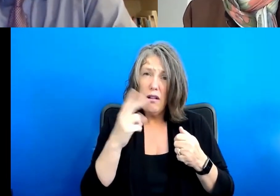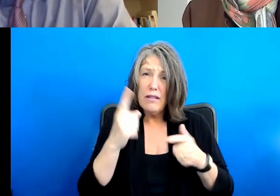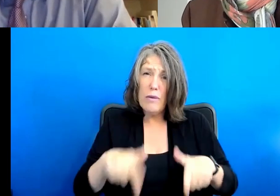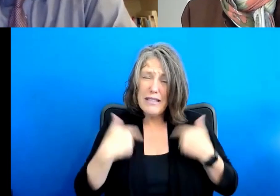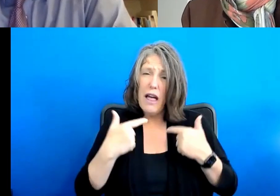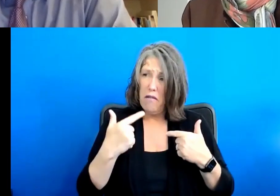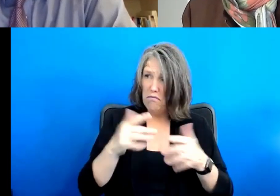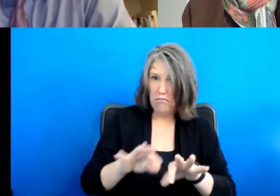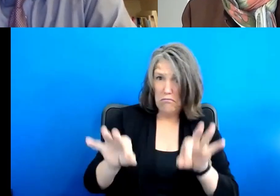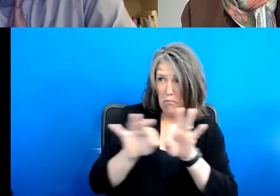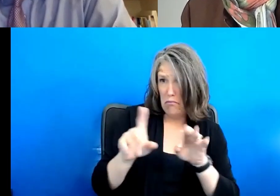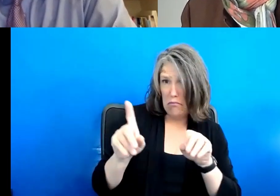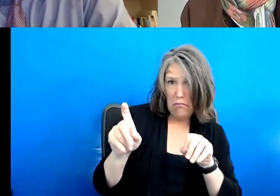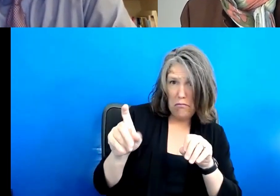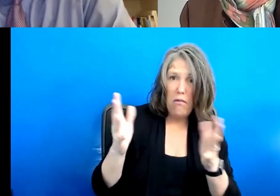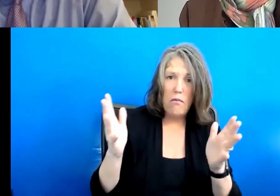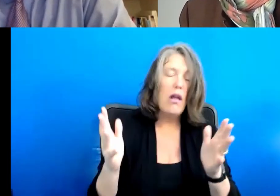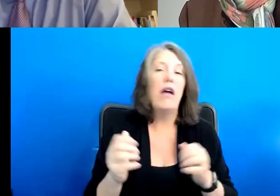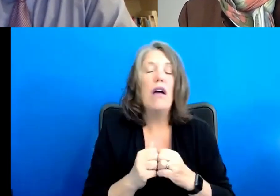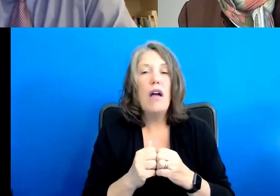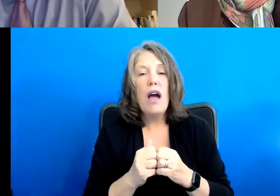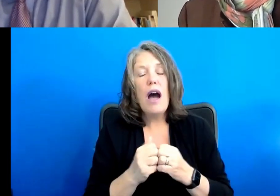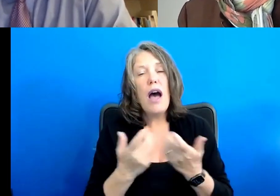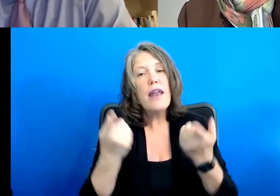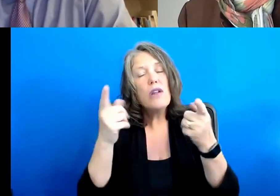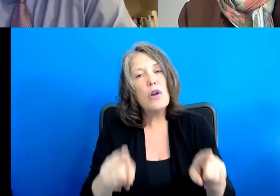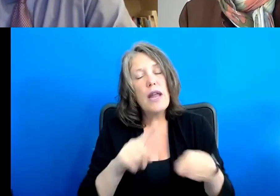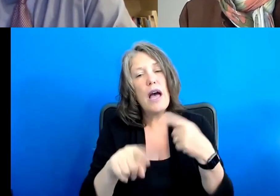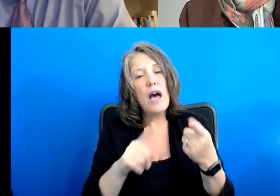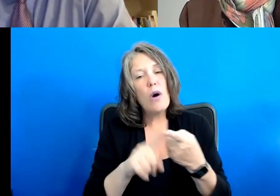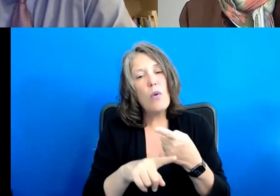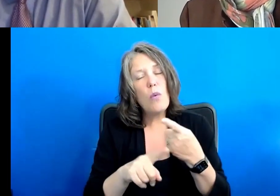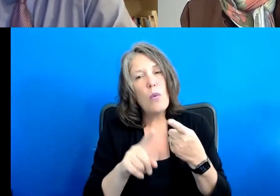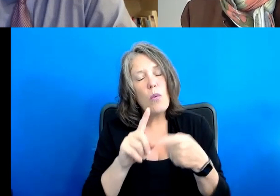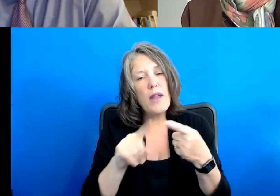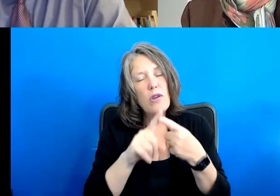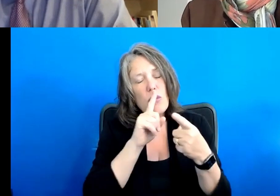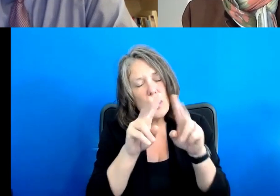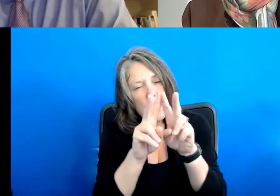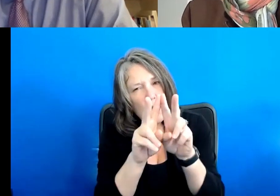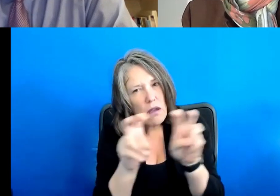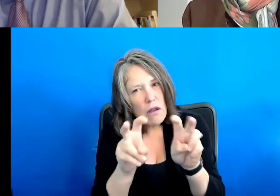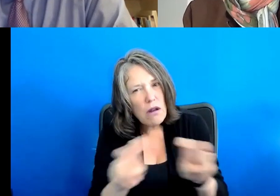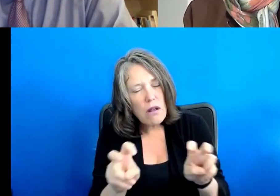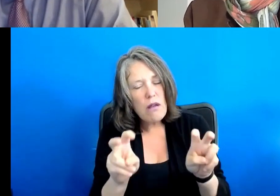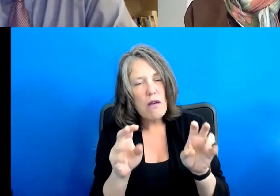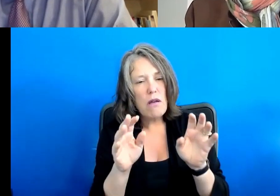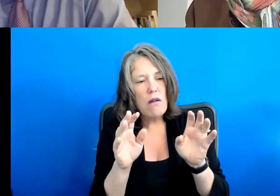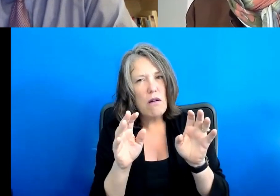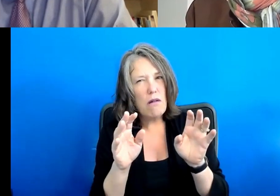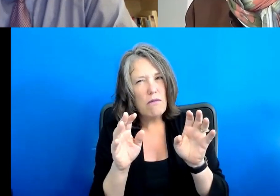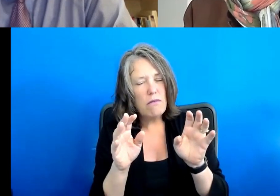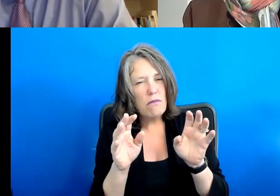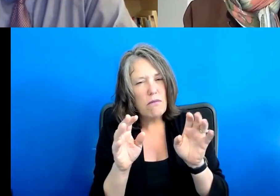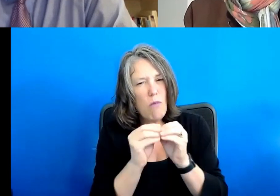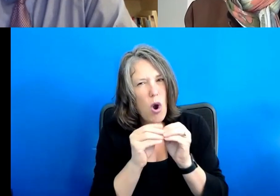and so on and so forth. And it turned out when you looked under the hood a bit more, it wasn't the